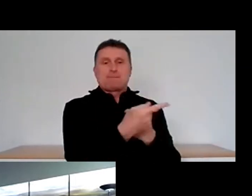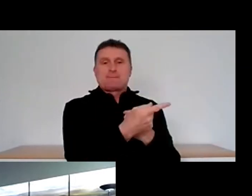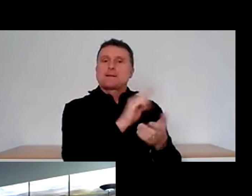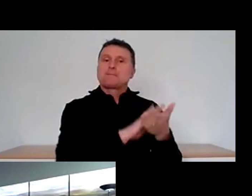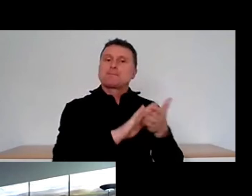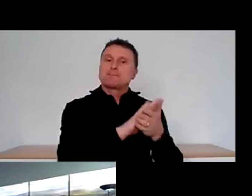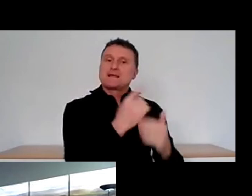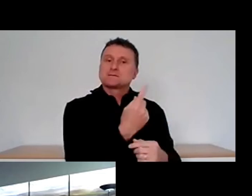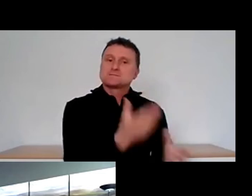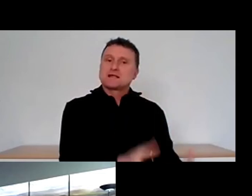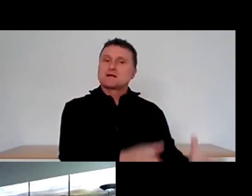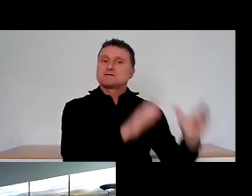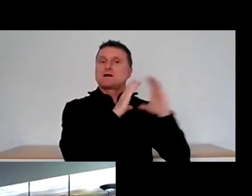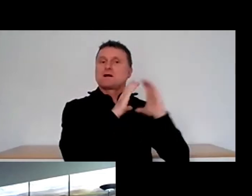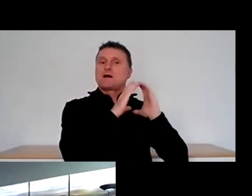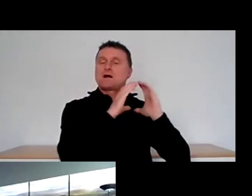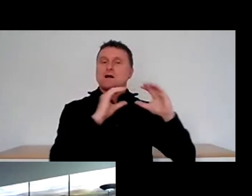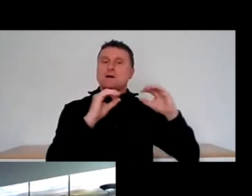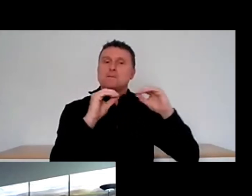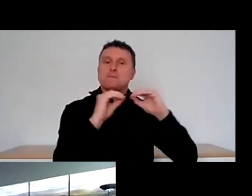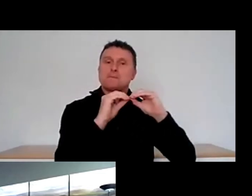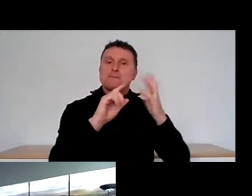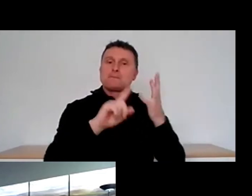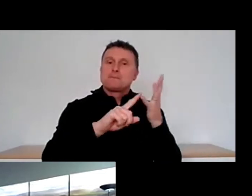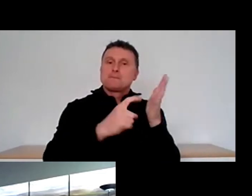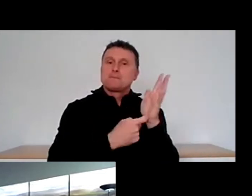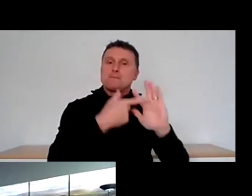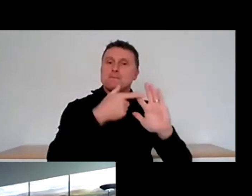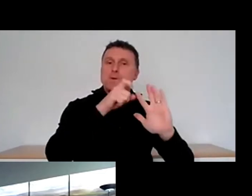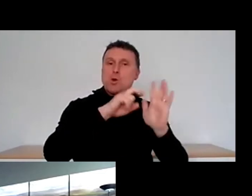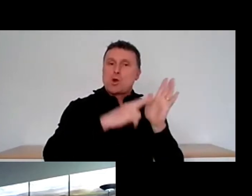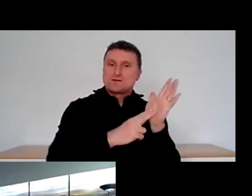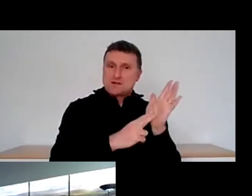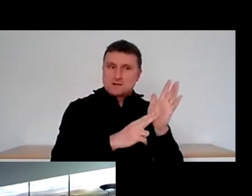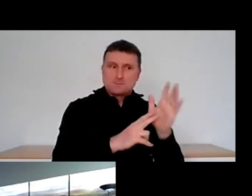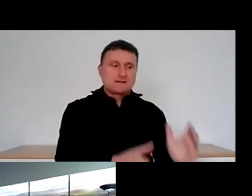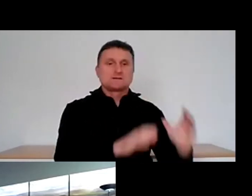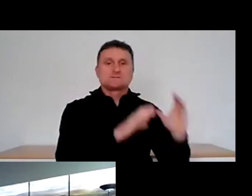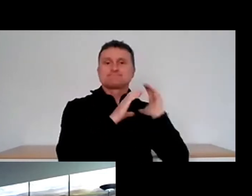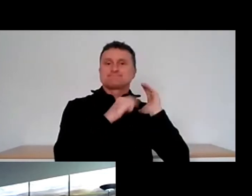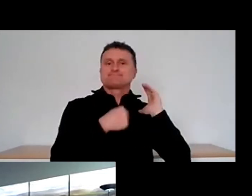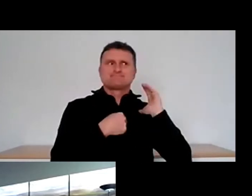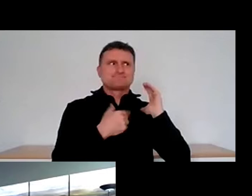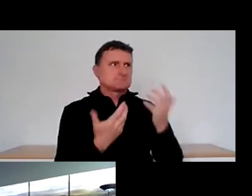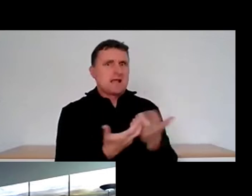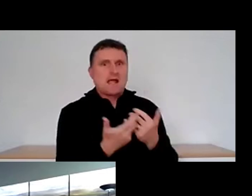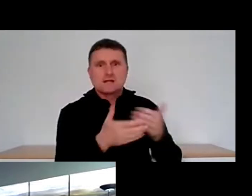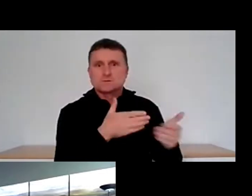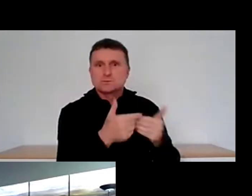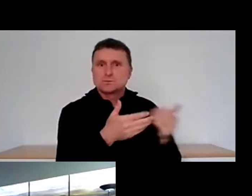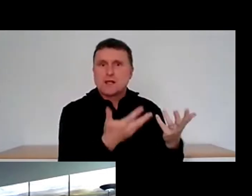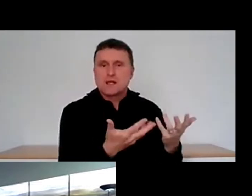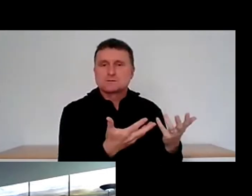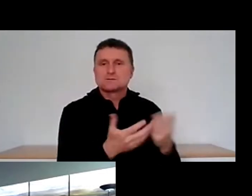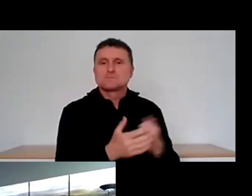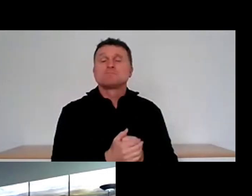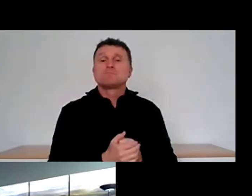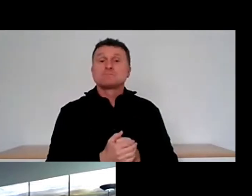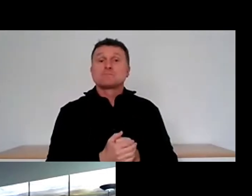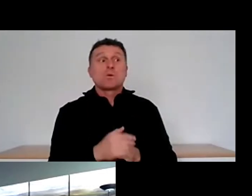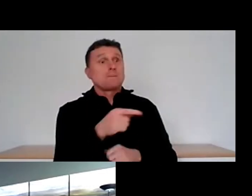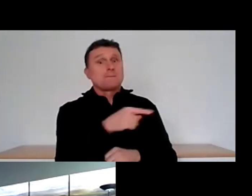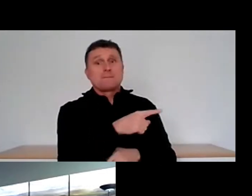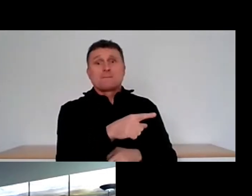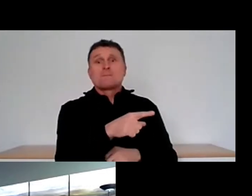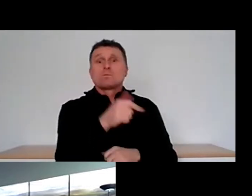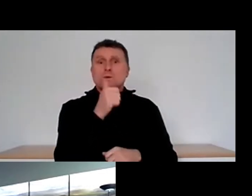isn't really helping disabled people. What we're trying to do is to find a way where the burden of doing this work can